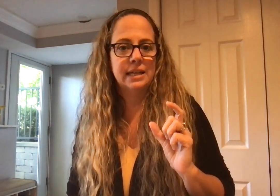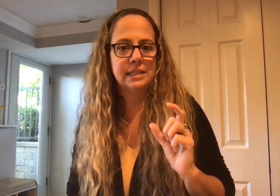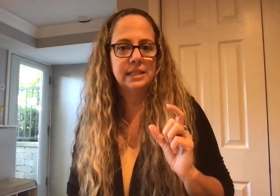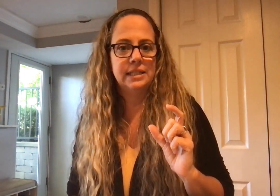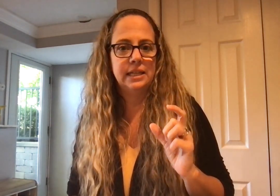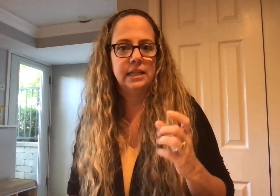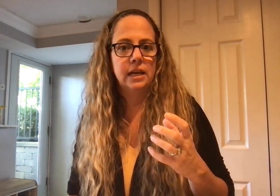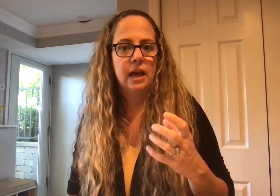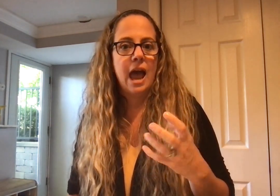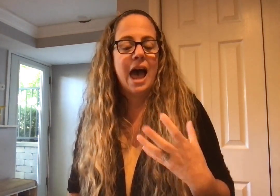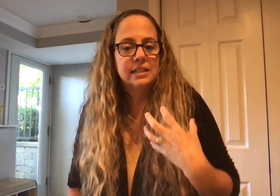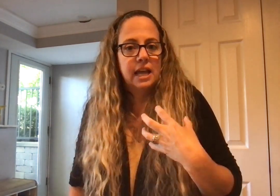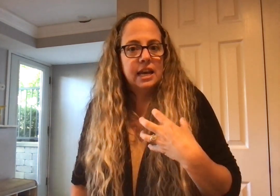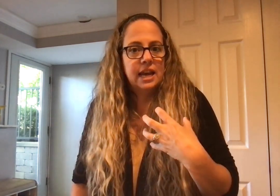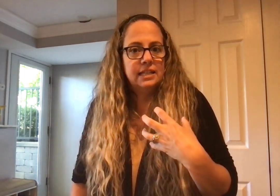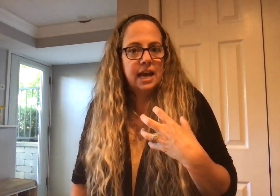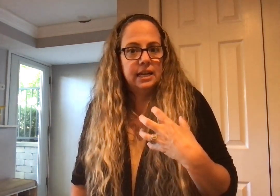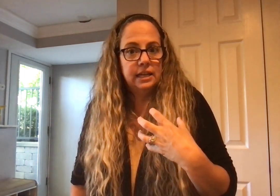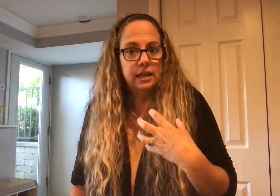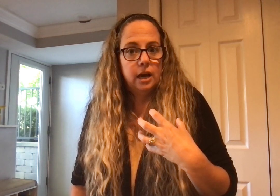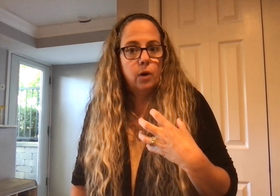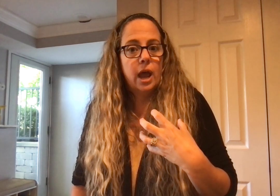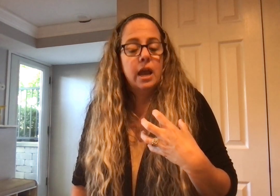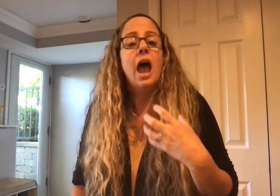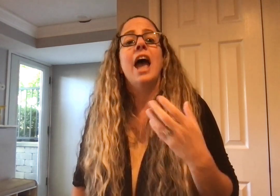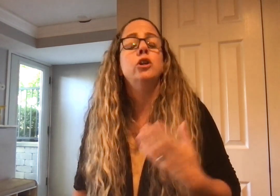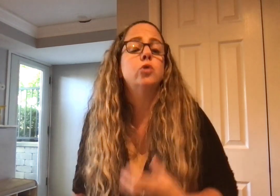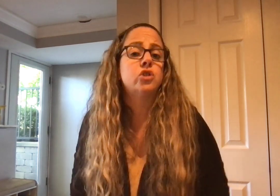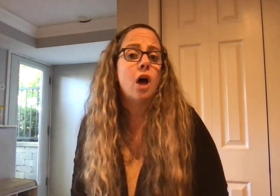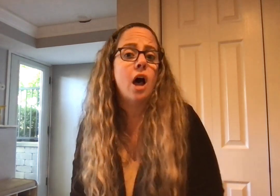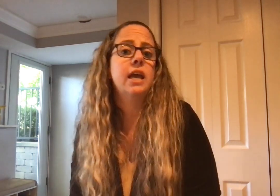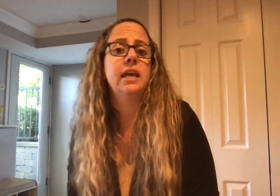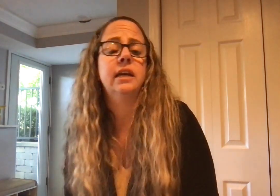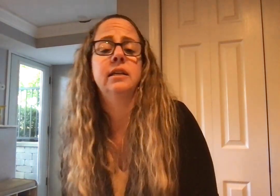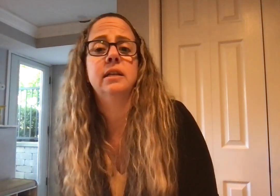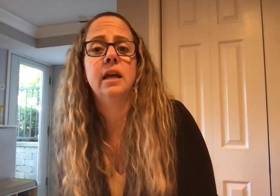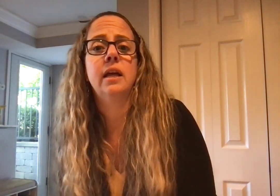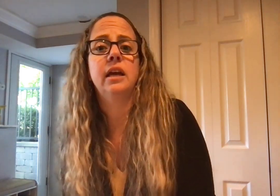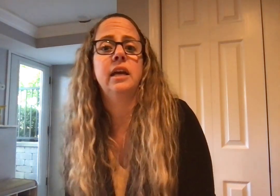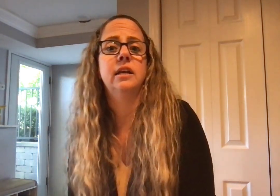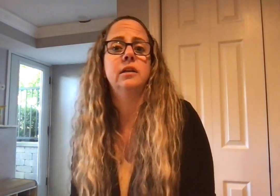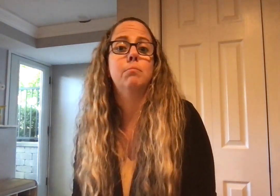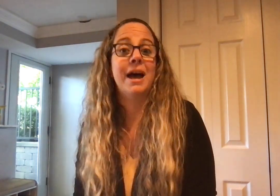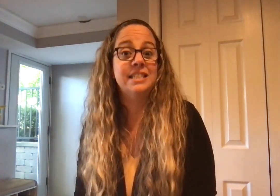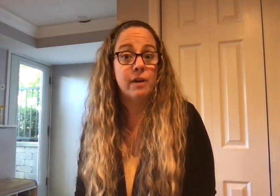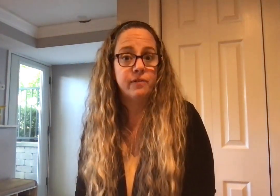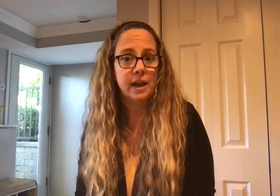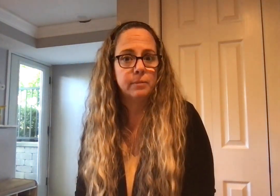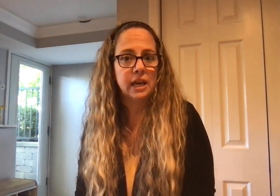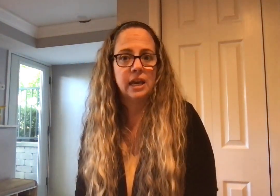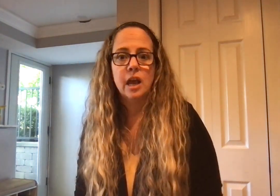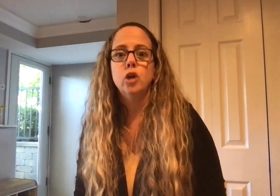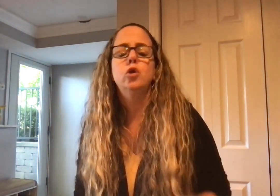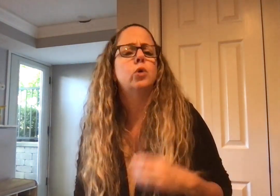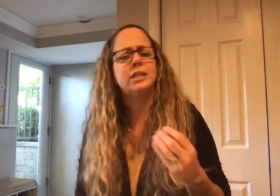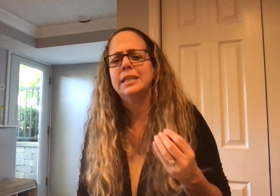the D as like an identity. Okay, and you saw in My Deaf Family, you could see